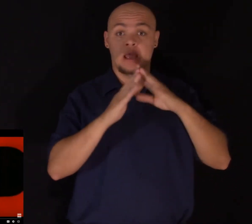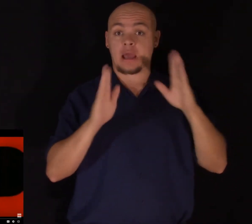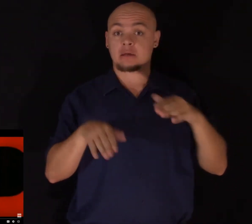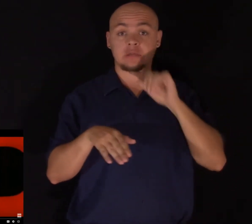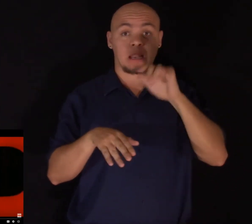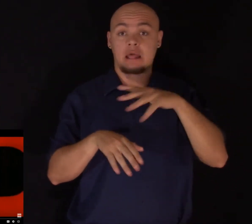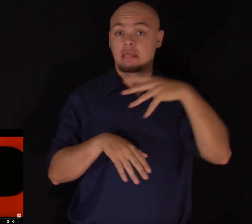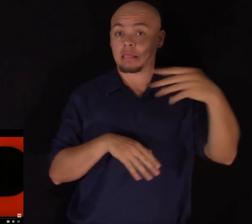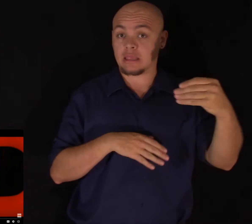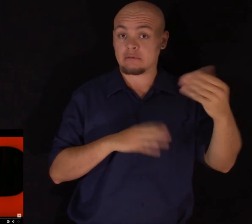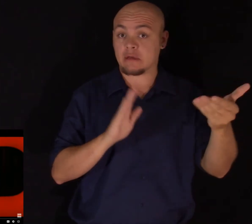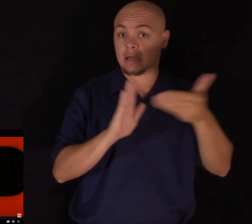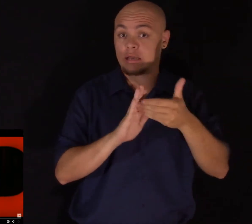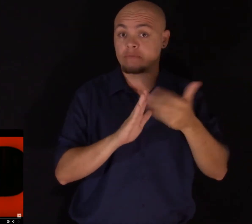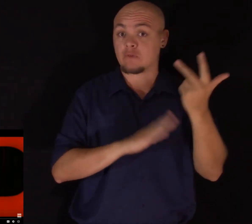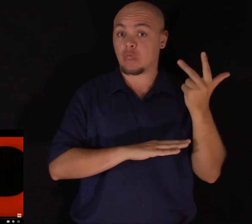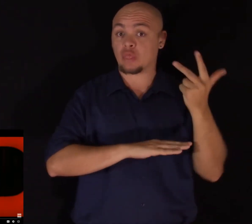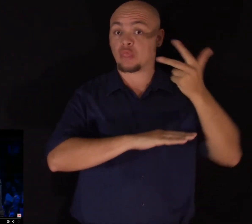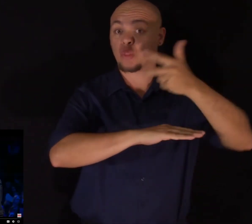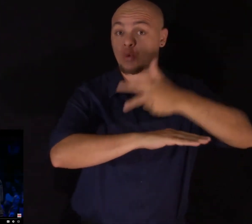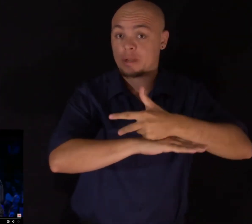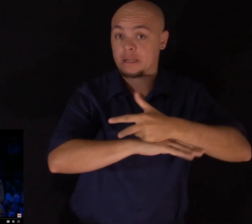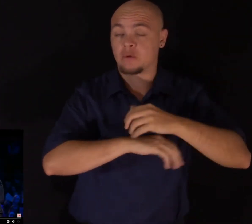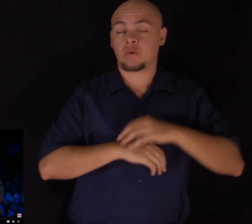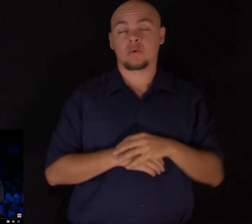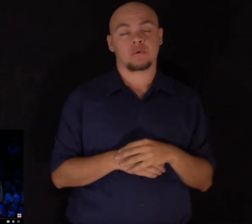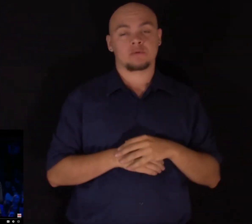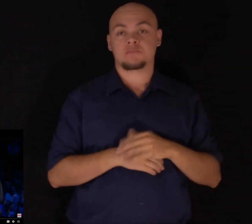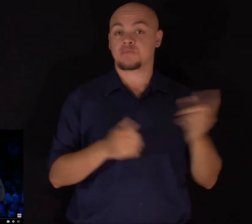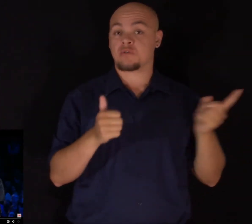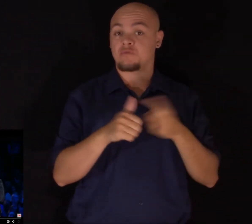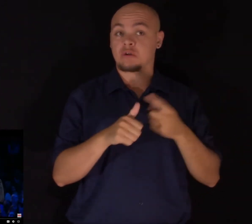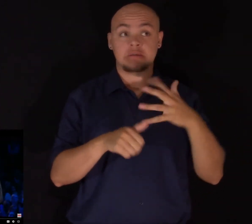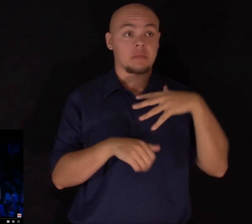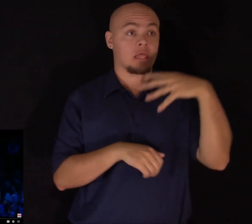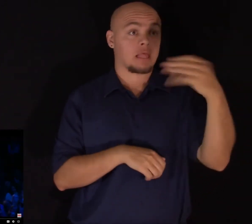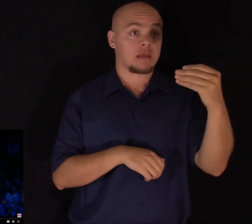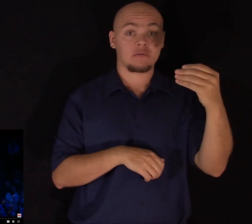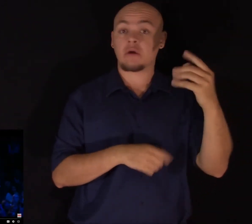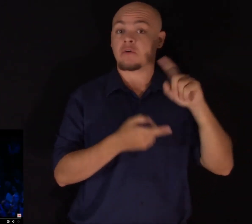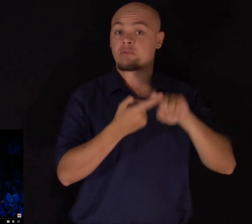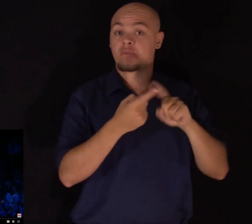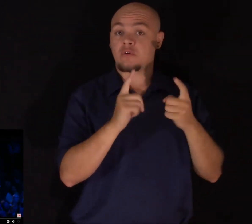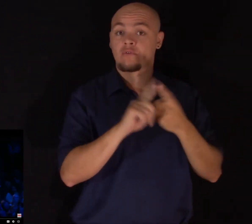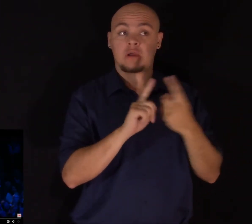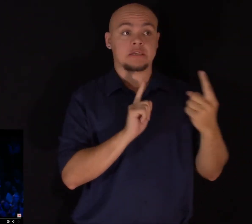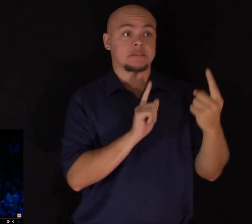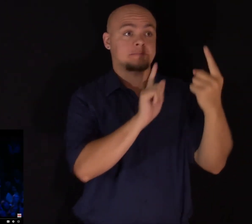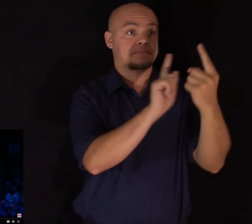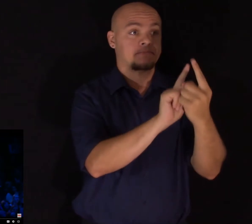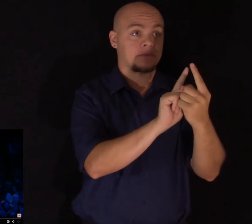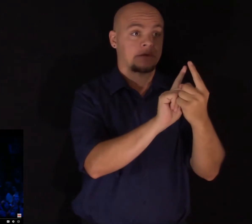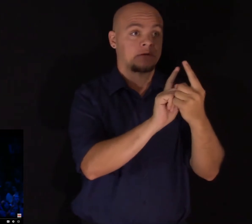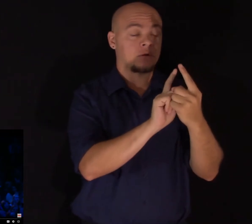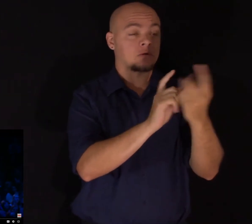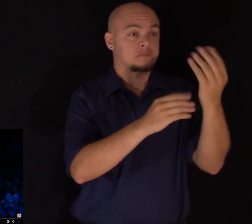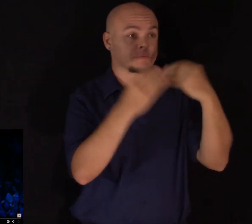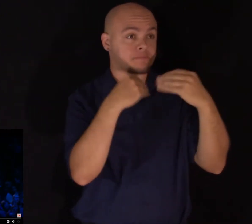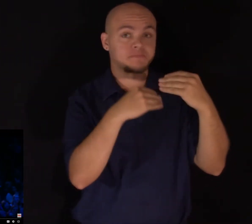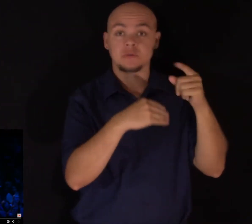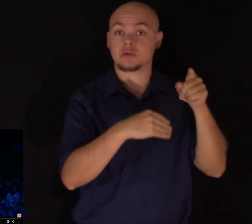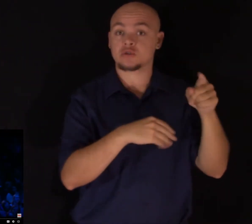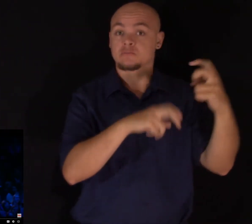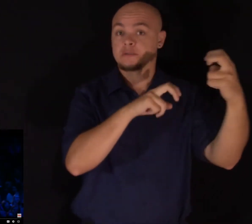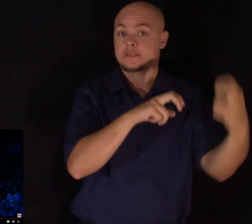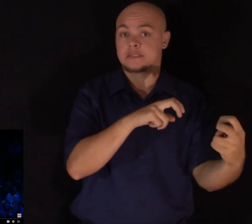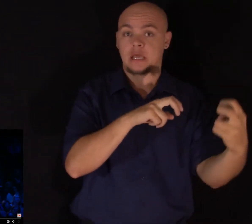3 days. The first time I left was to meet a friend for lunch. And when I walked in, she was already at the